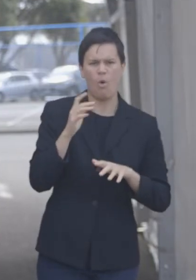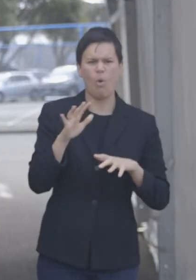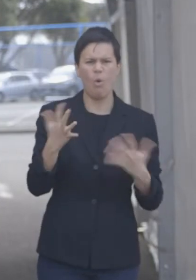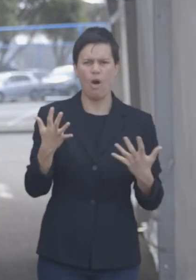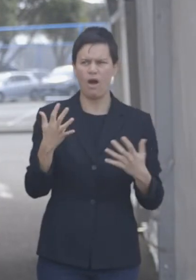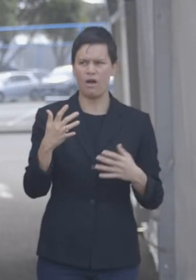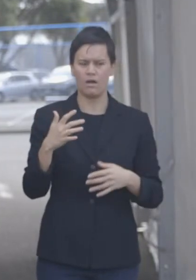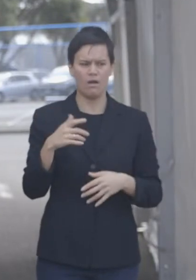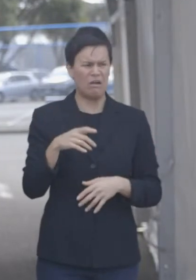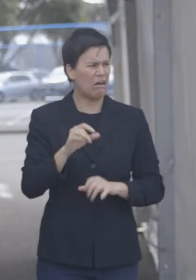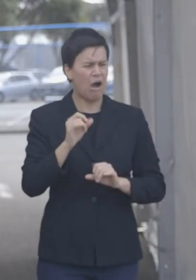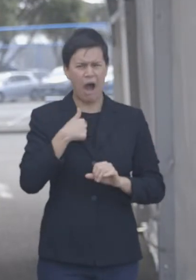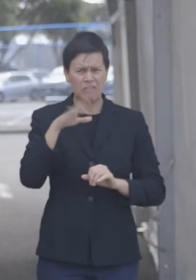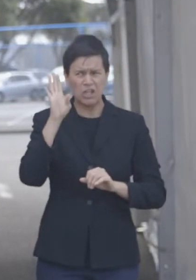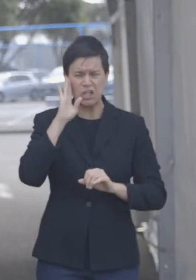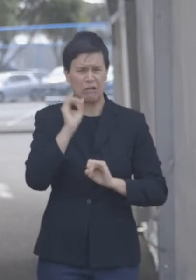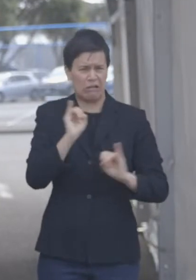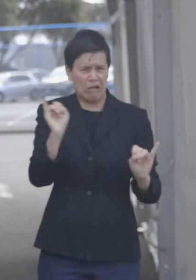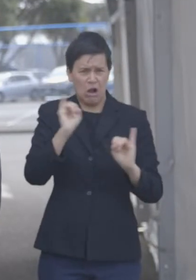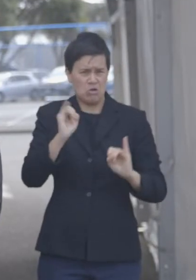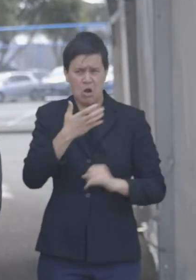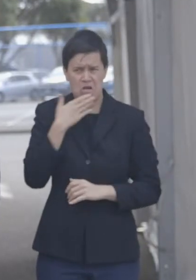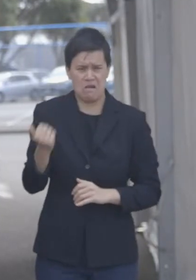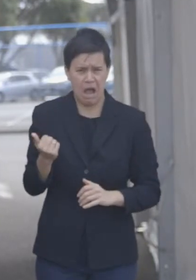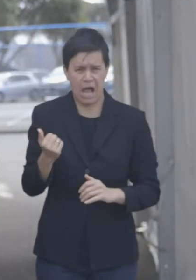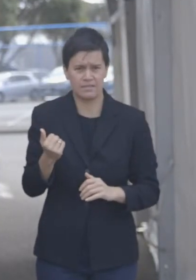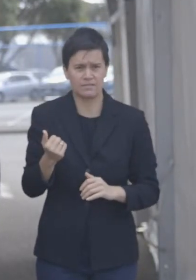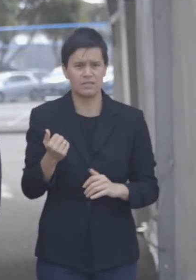also, I'm not expecting anyone to do anything I wouldn't do myself.